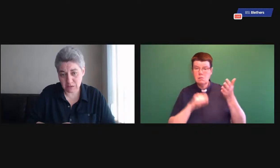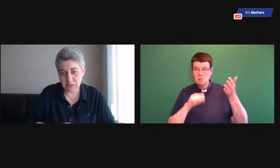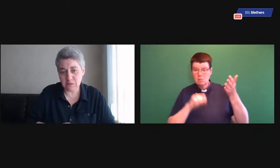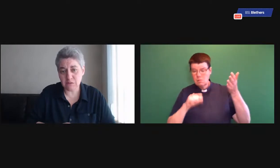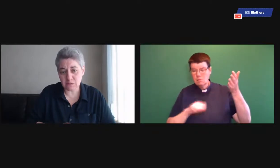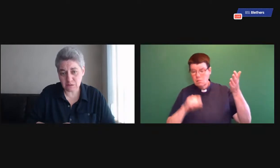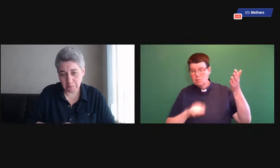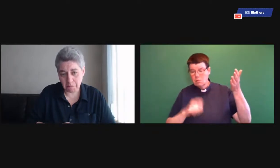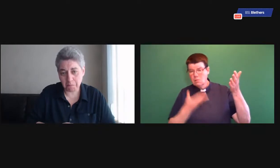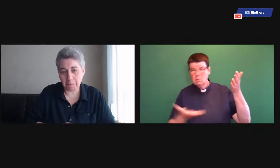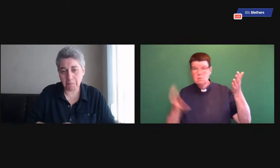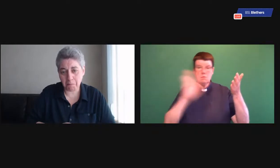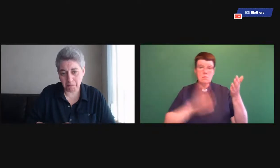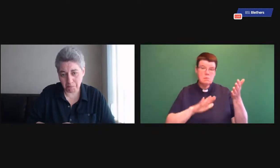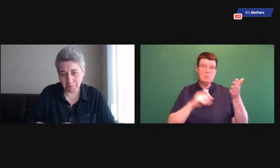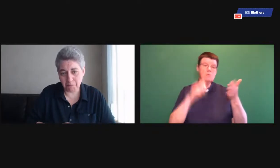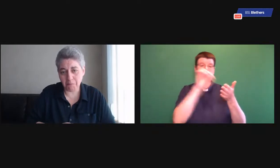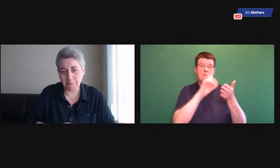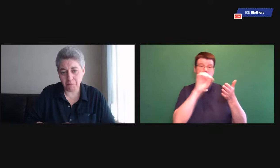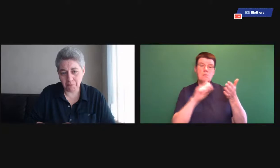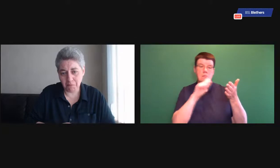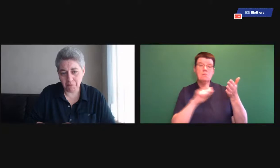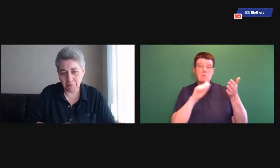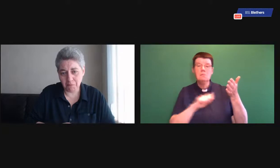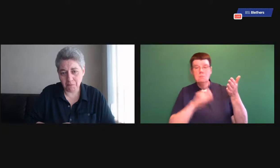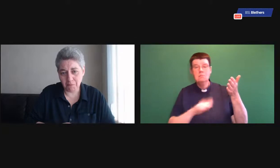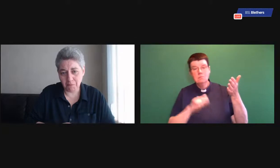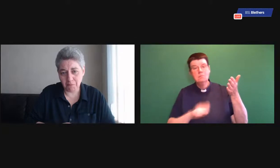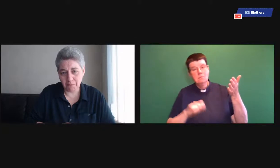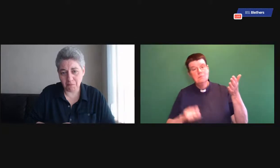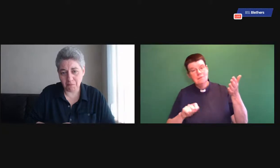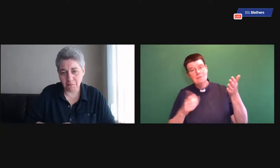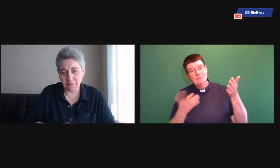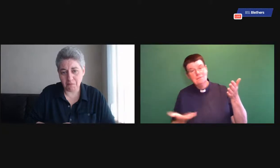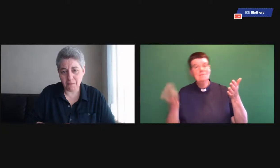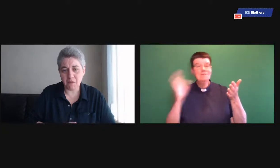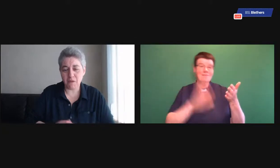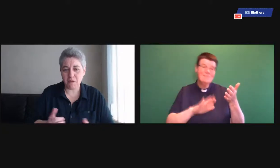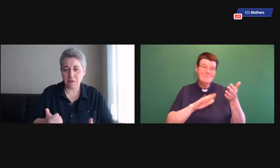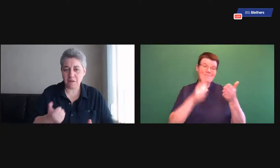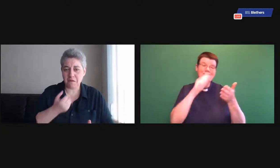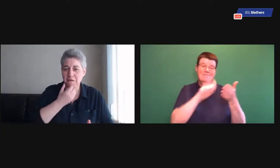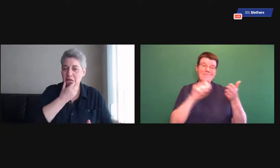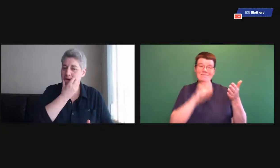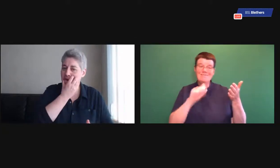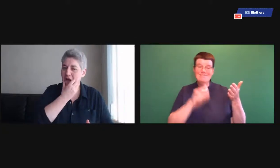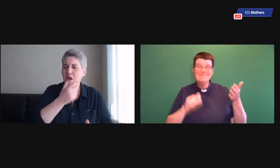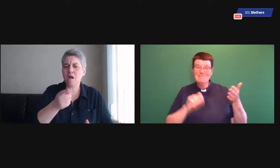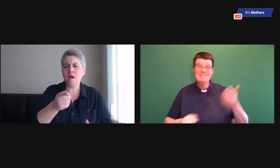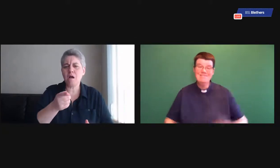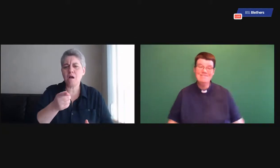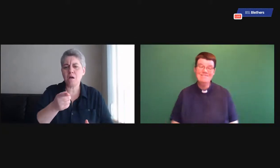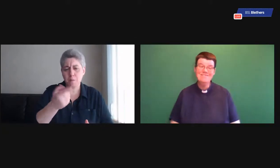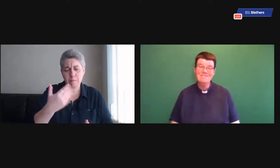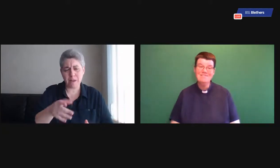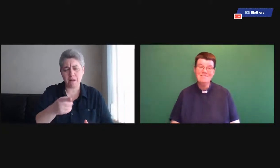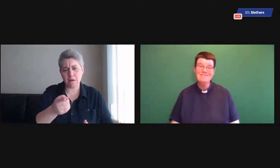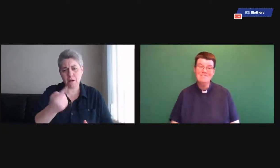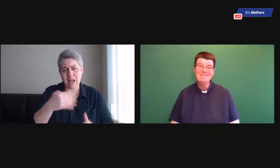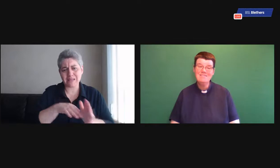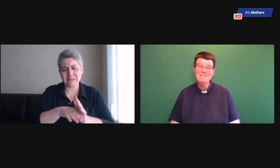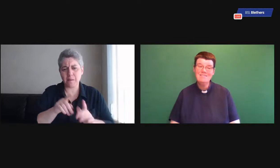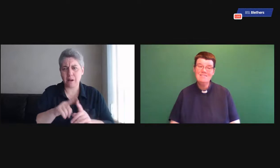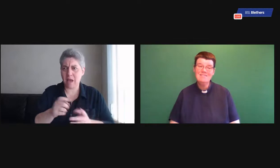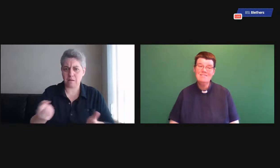hour to write this whole thing down. You down one A4, down the other A4, and turn over and turn over